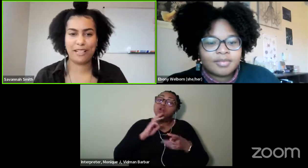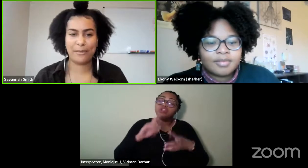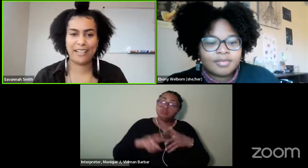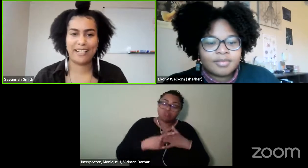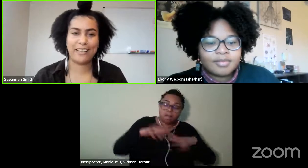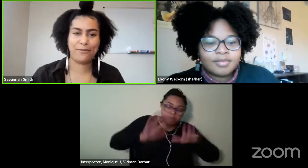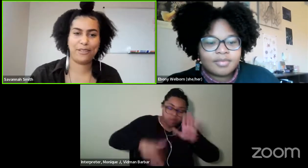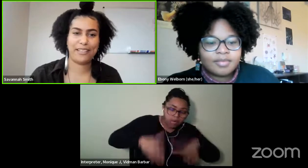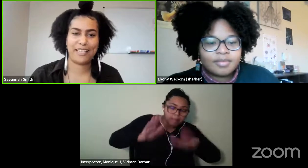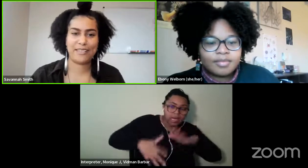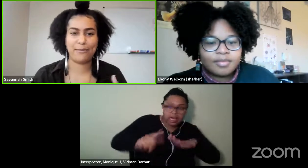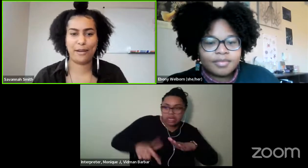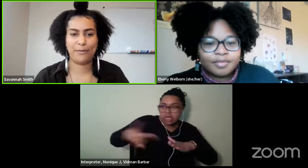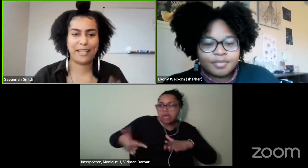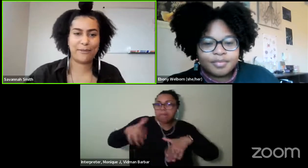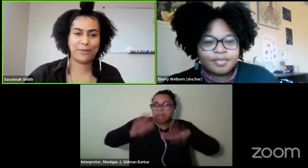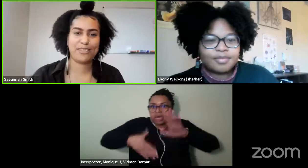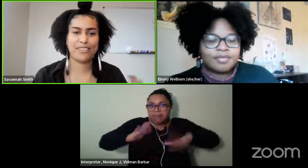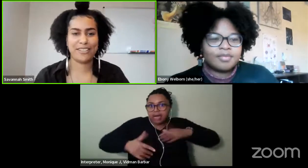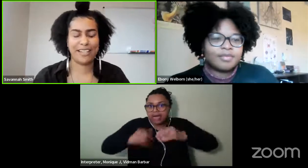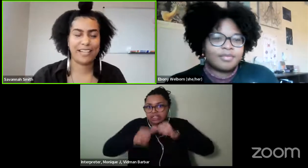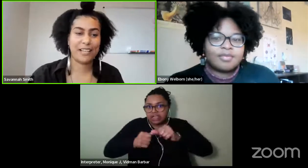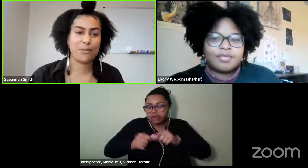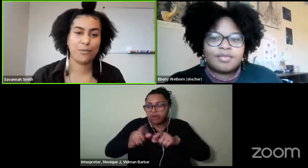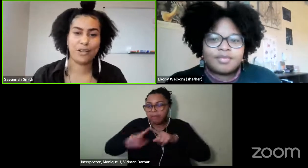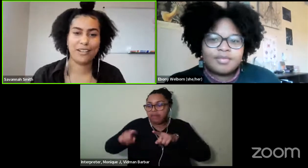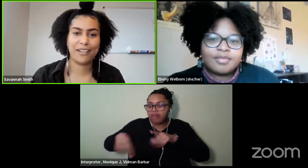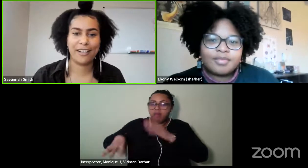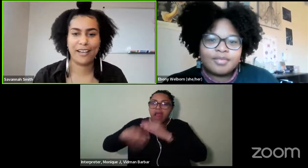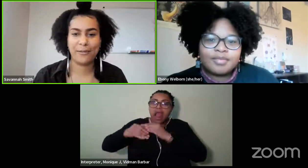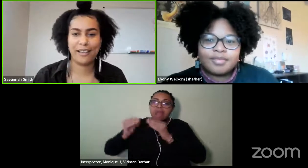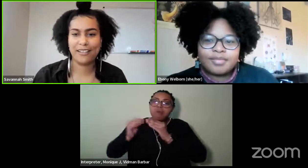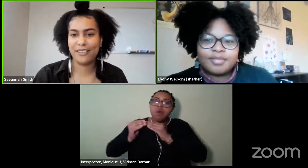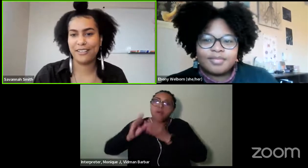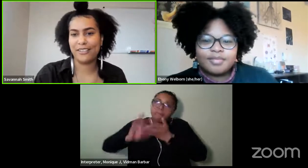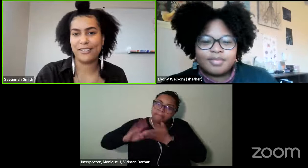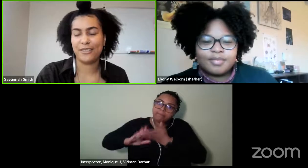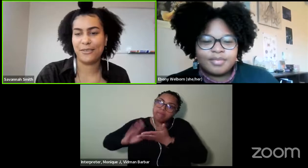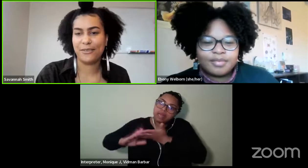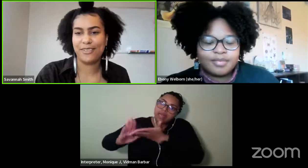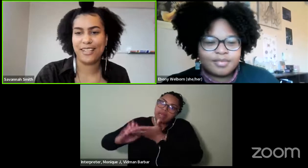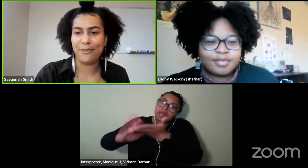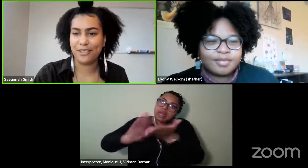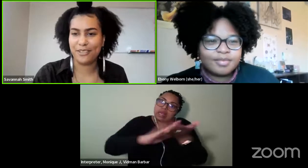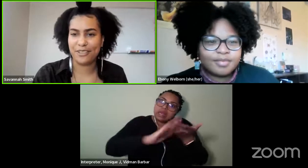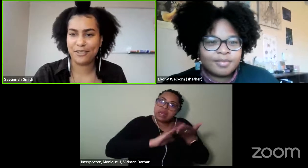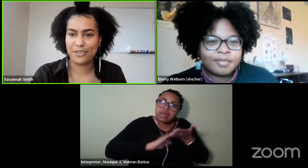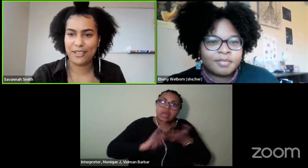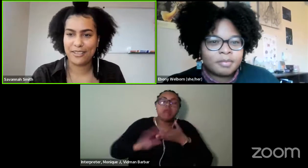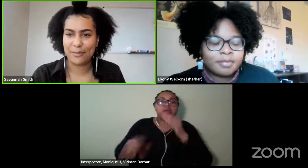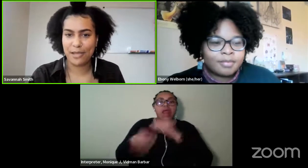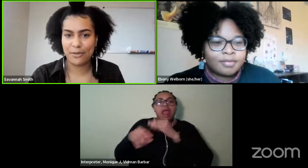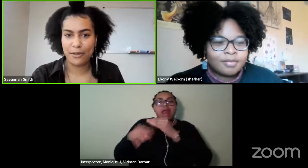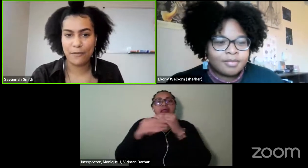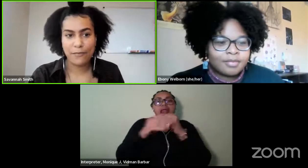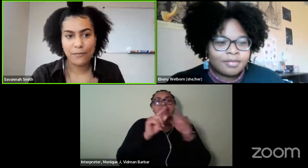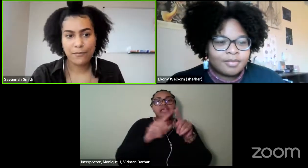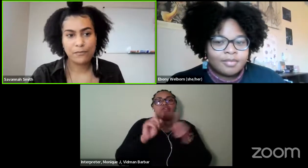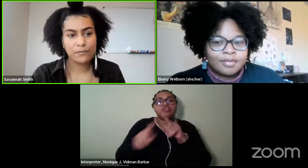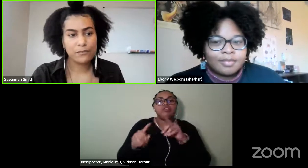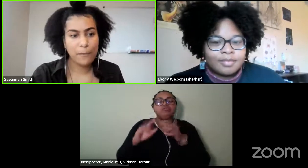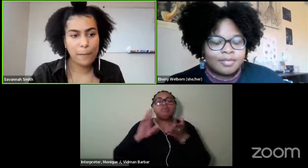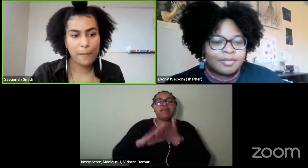ancestral embodiment and feelings by being able to just engage with water in that way. So I would encourage y'all to try that sometime as